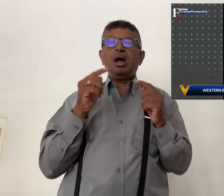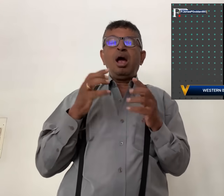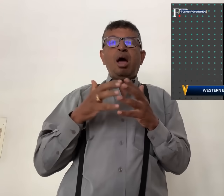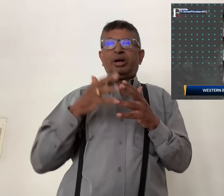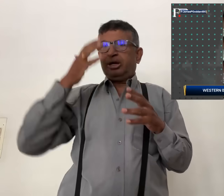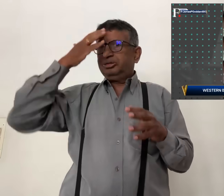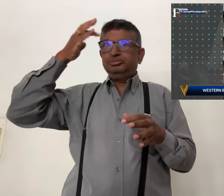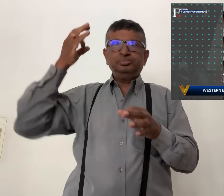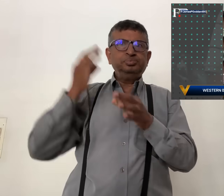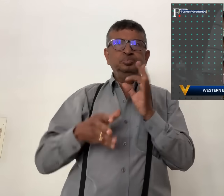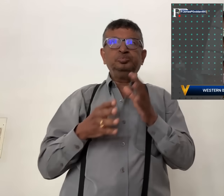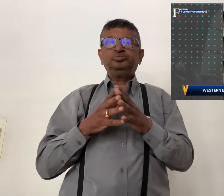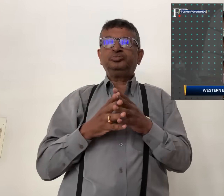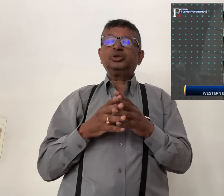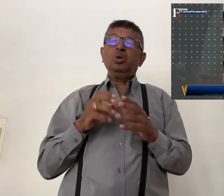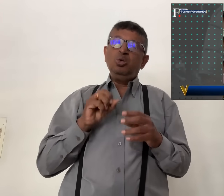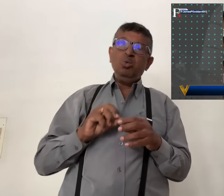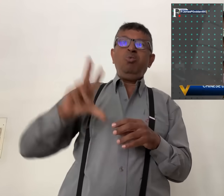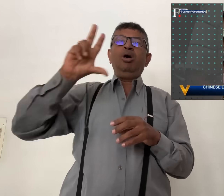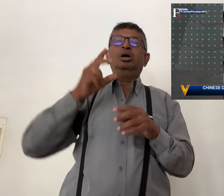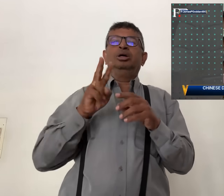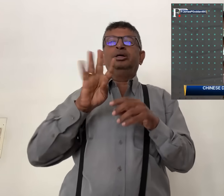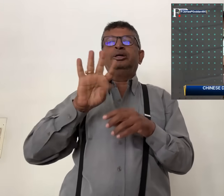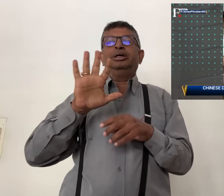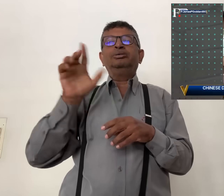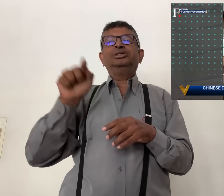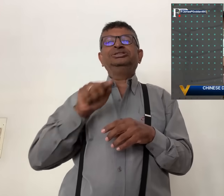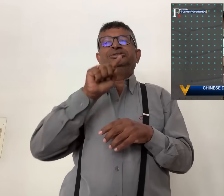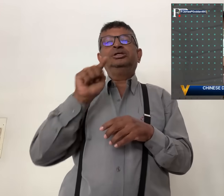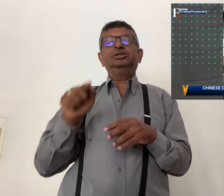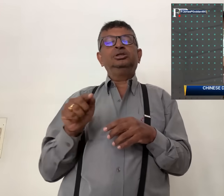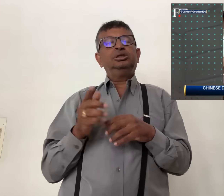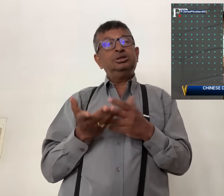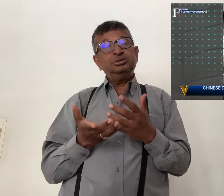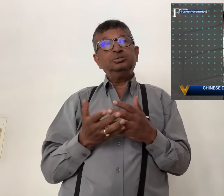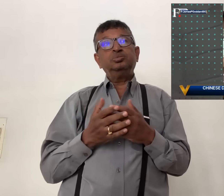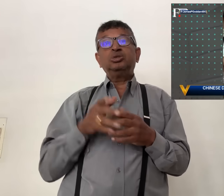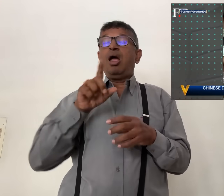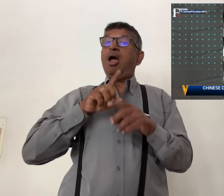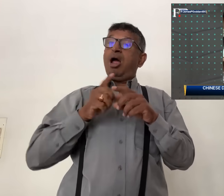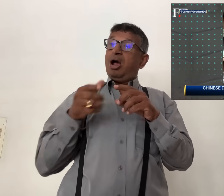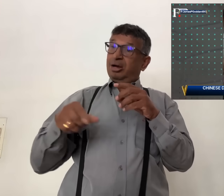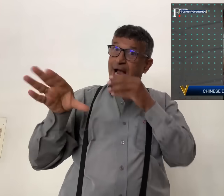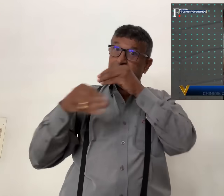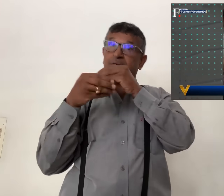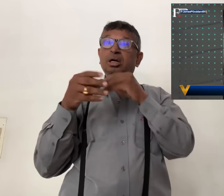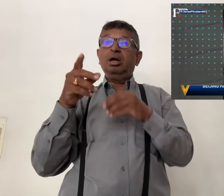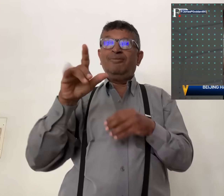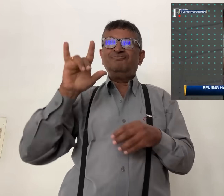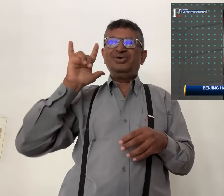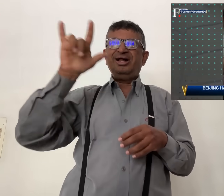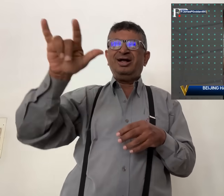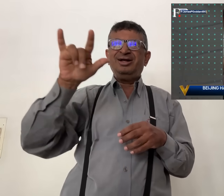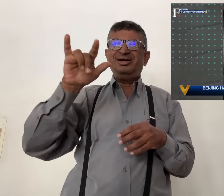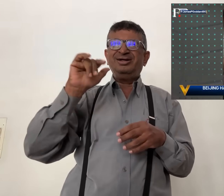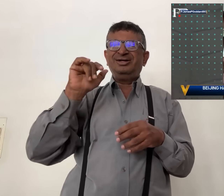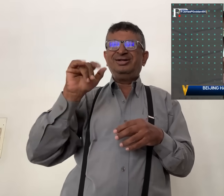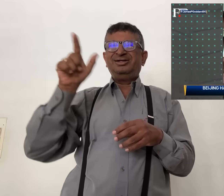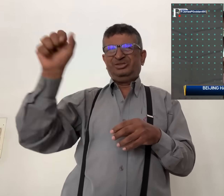low. Now, as the USA and its little European brothers are trying to refuse Chinese goods, why don't you just contact us and buy from us? You won't believe the